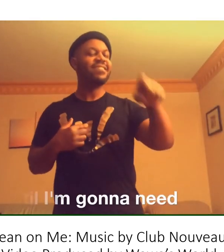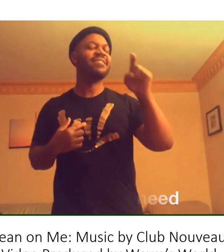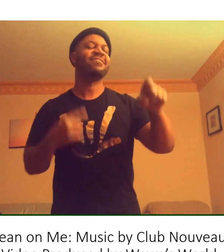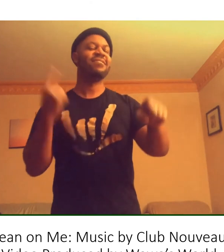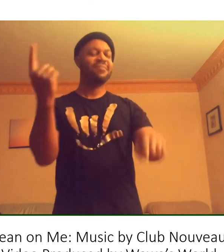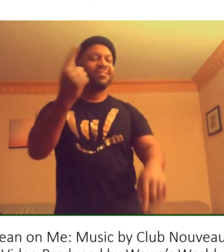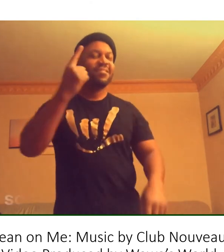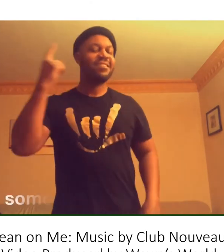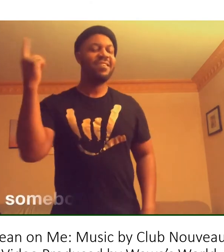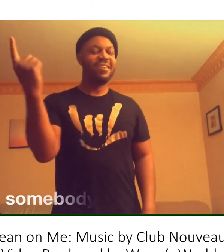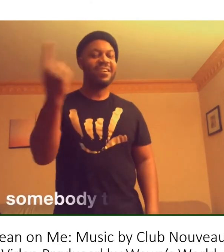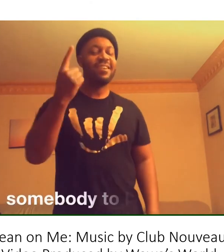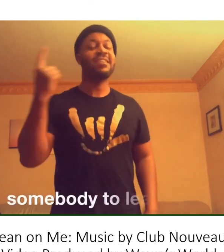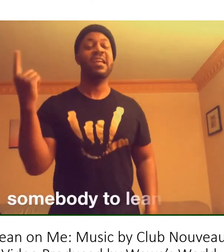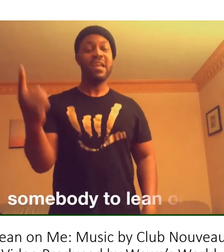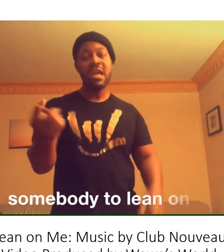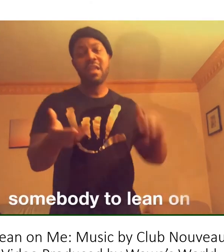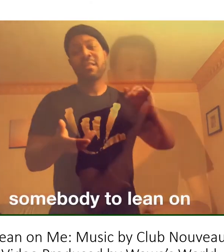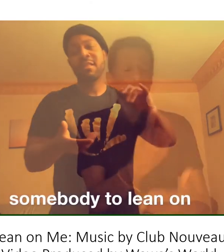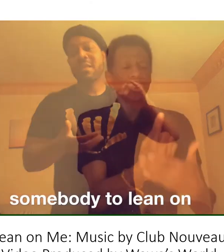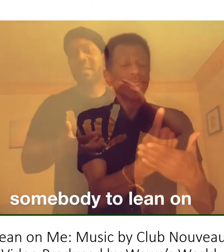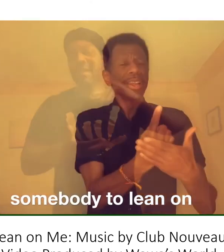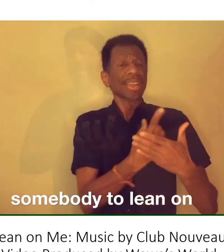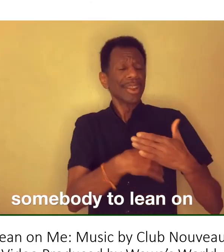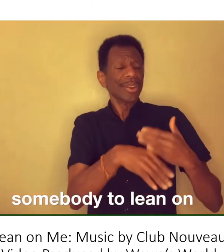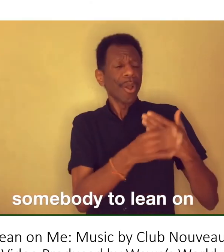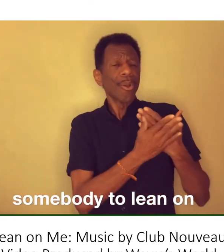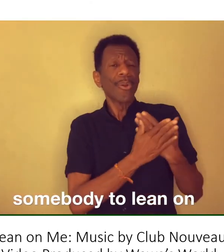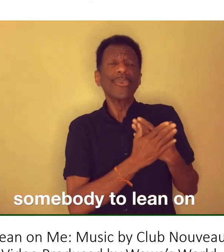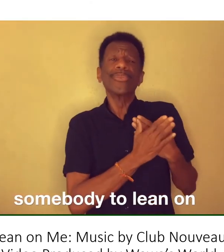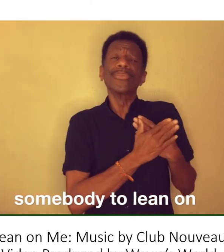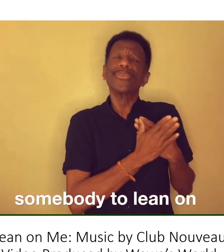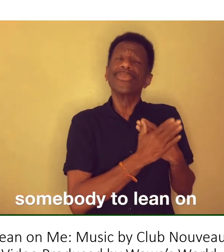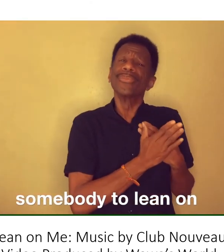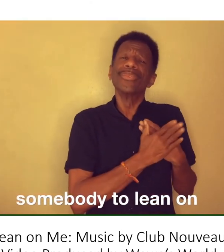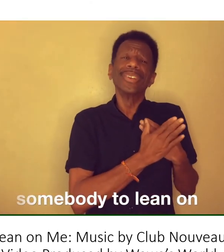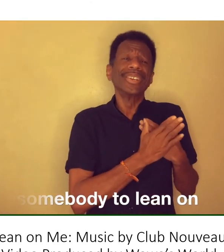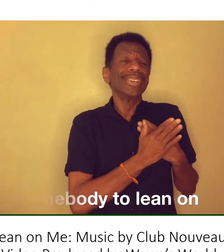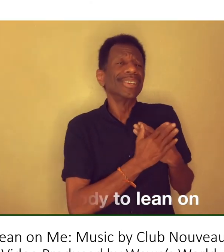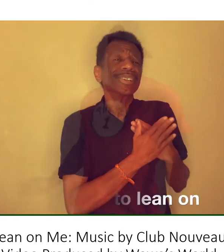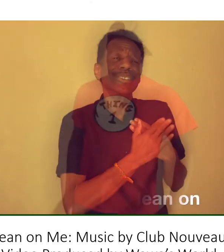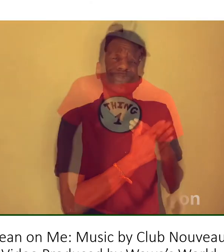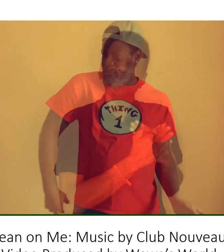need somebody to lean on.